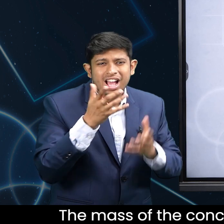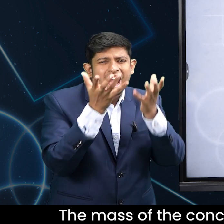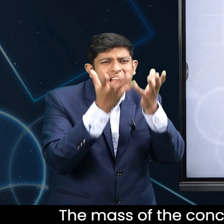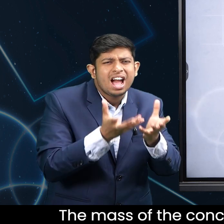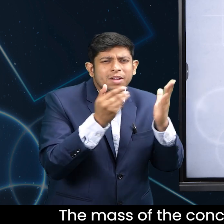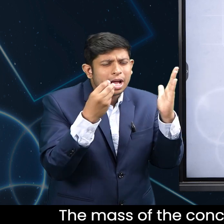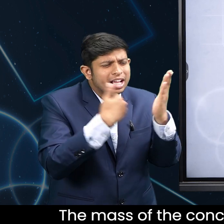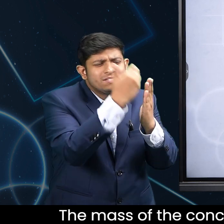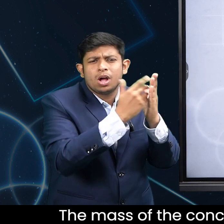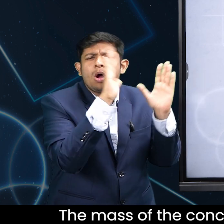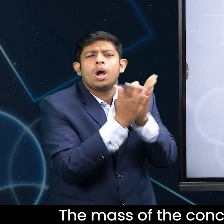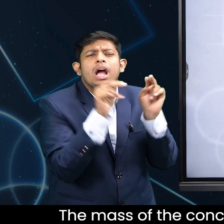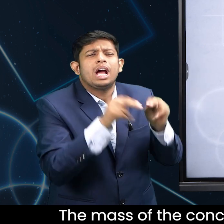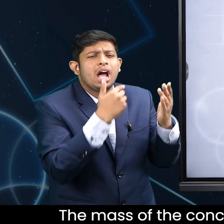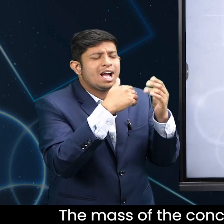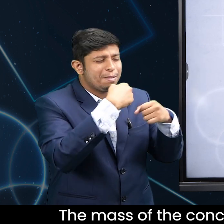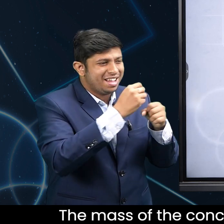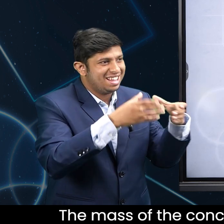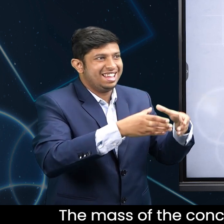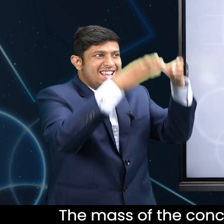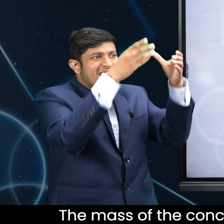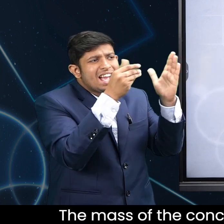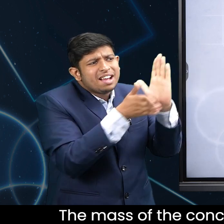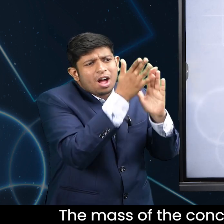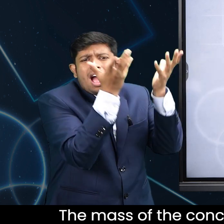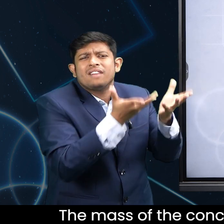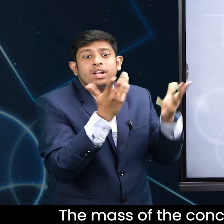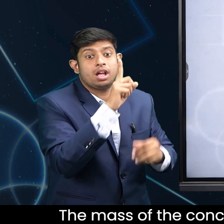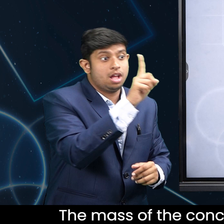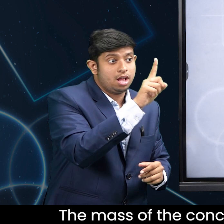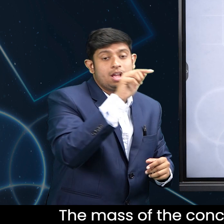Hence, the mass of the concrete required to build the pillar is equal to